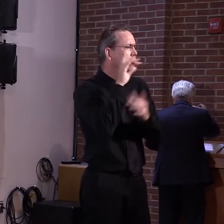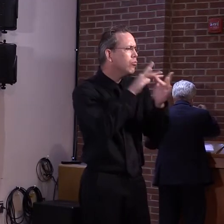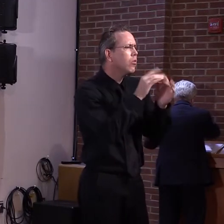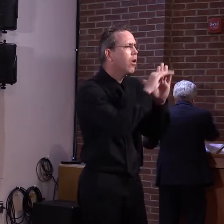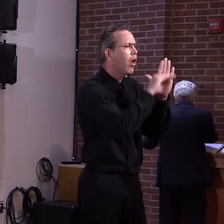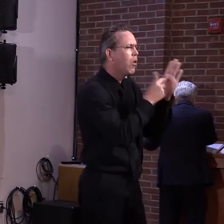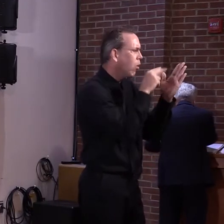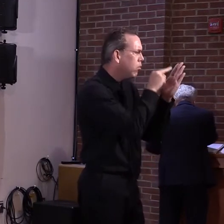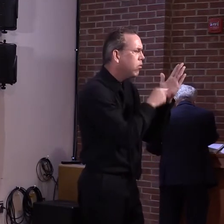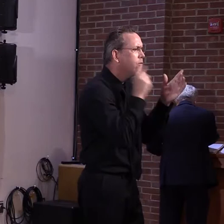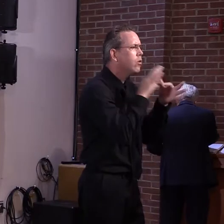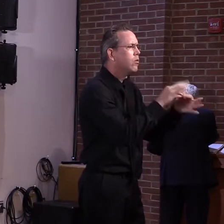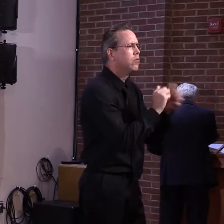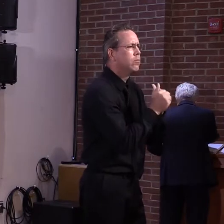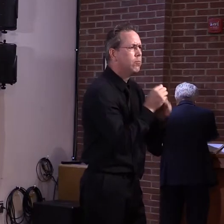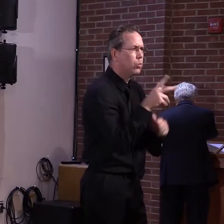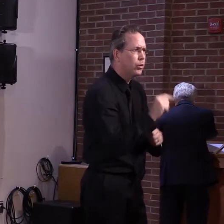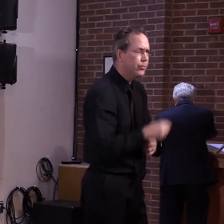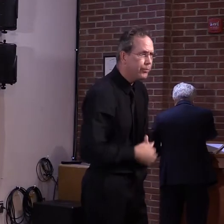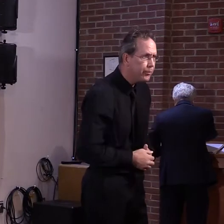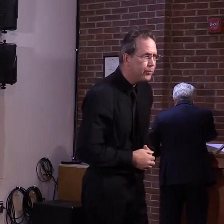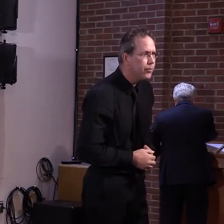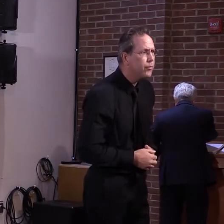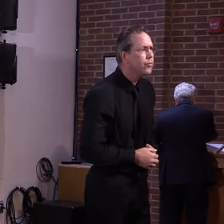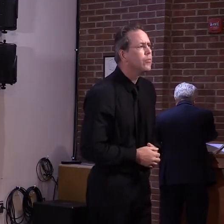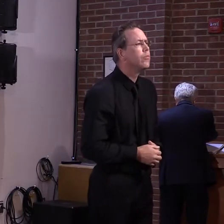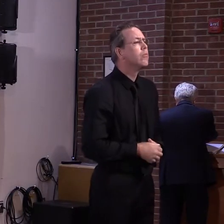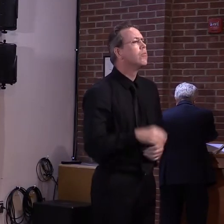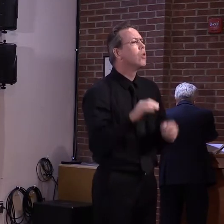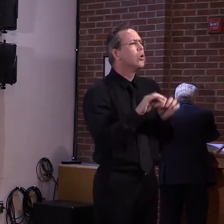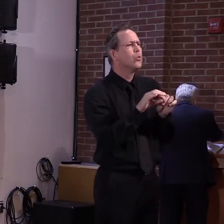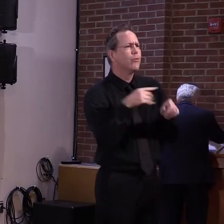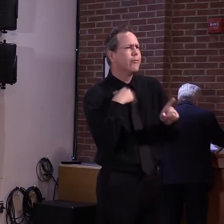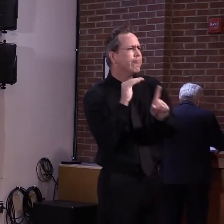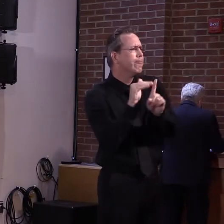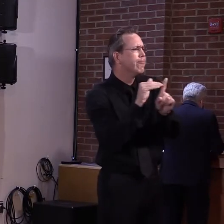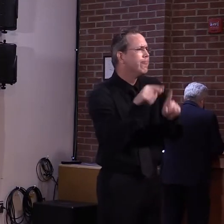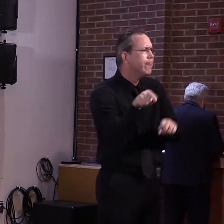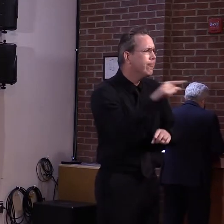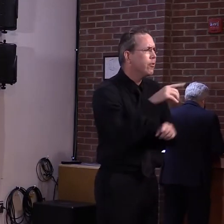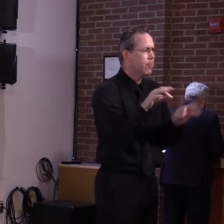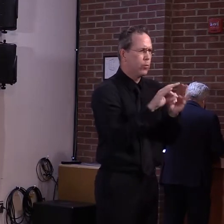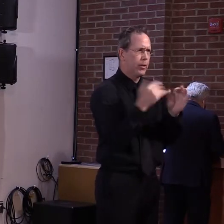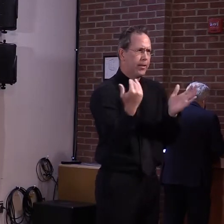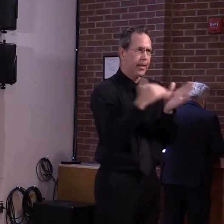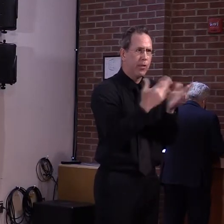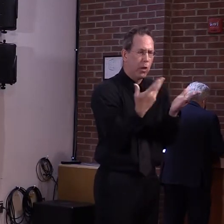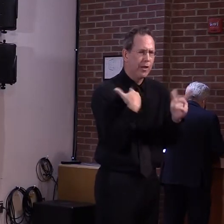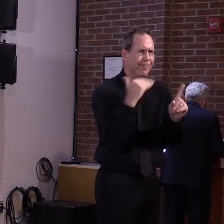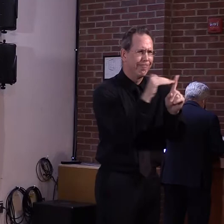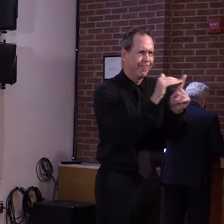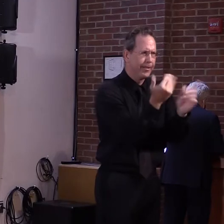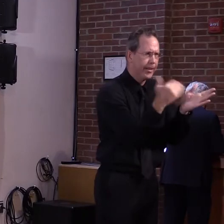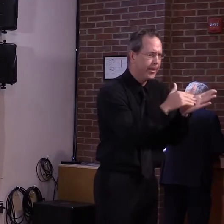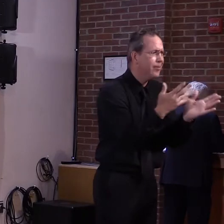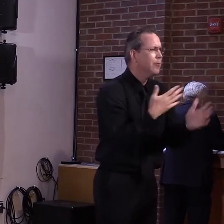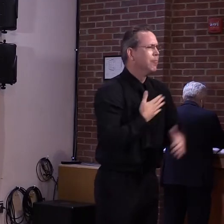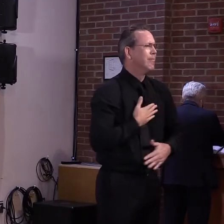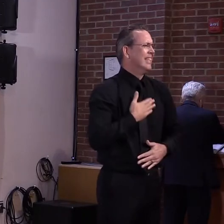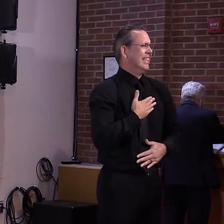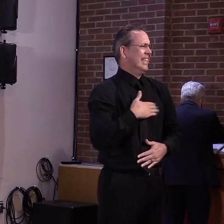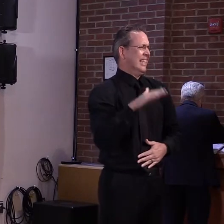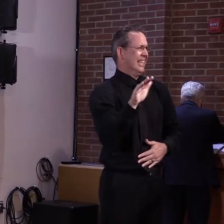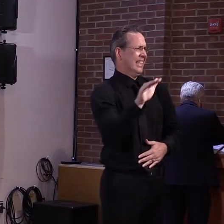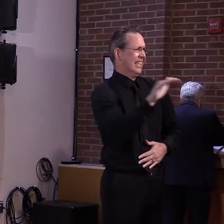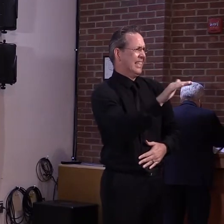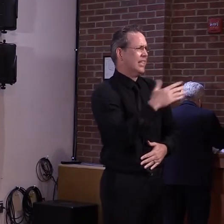Next, I'd like to also remind everyone, once again, to please take a few minutes this weekend to fill out